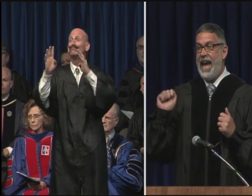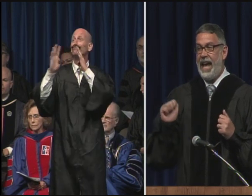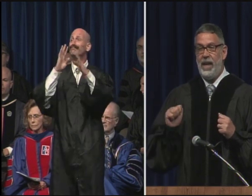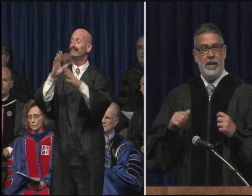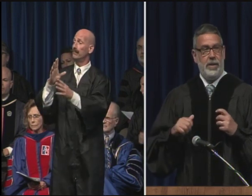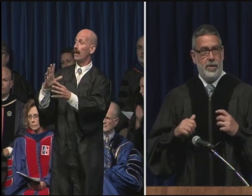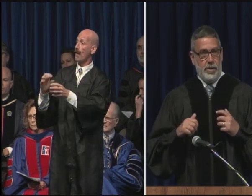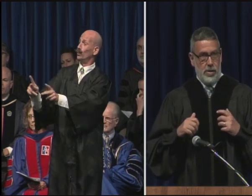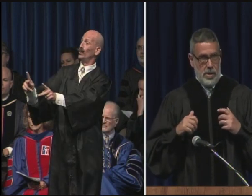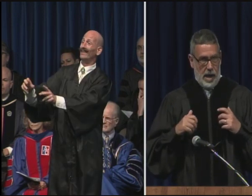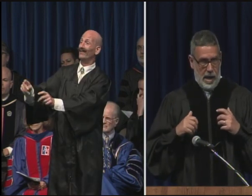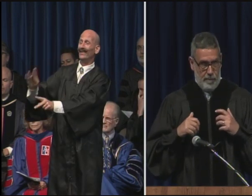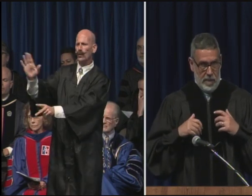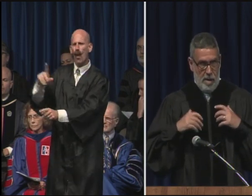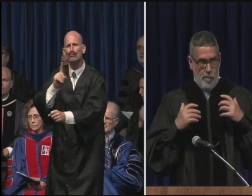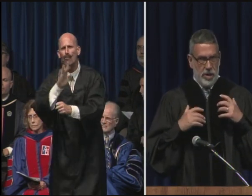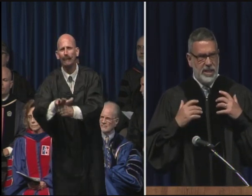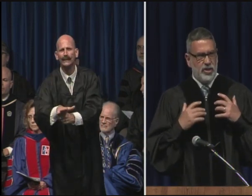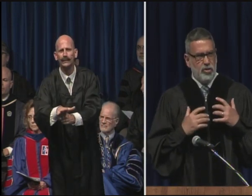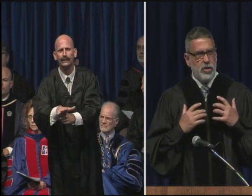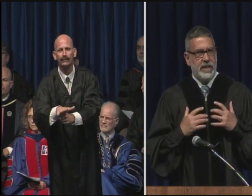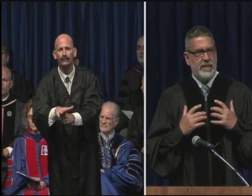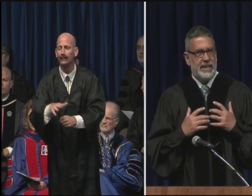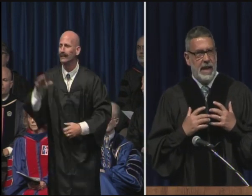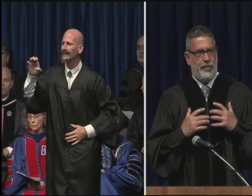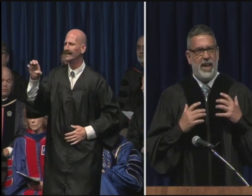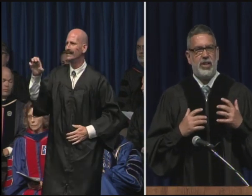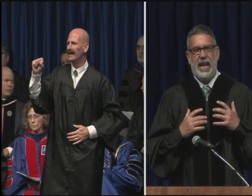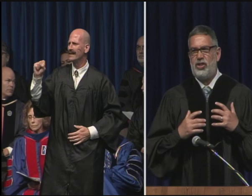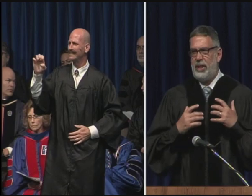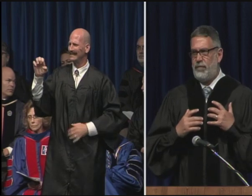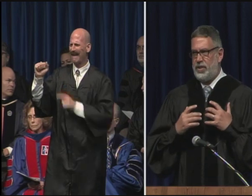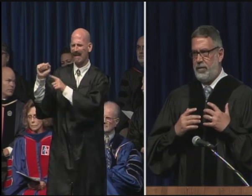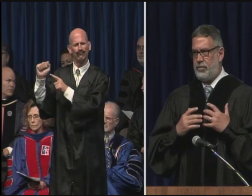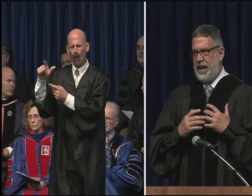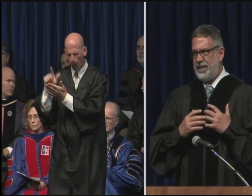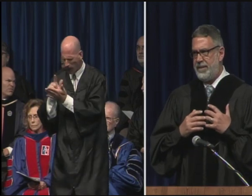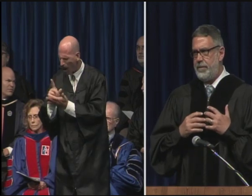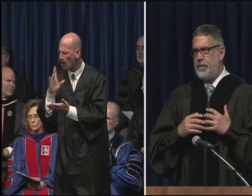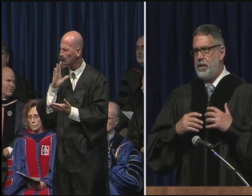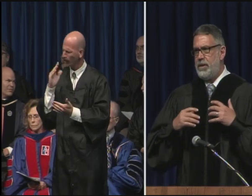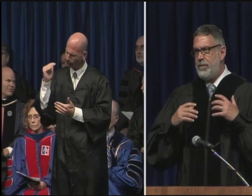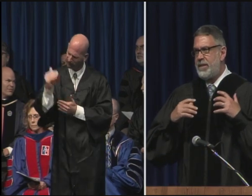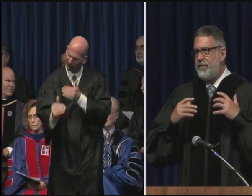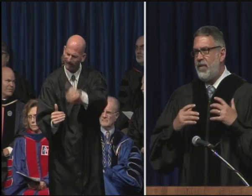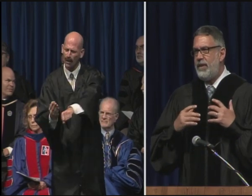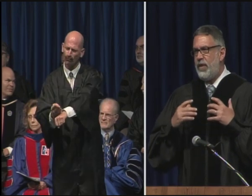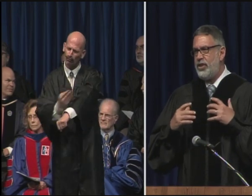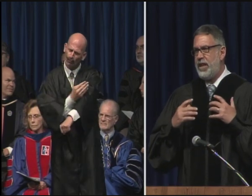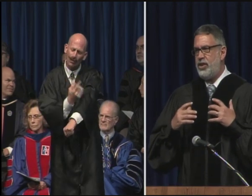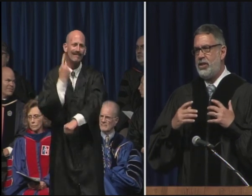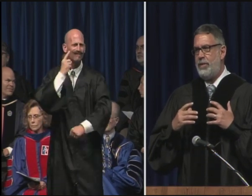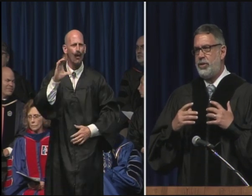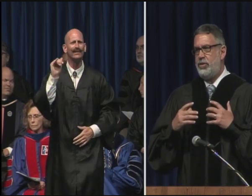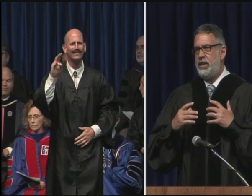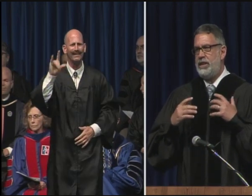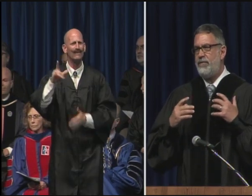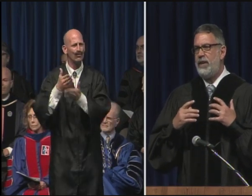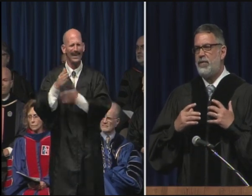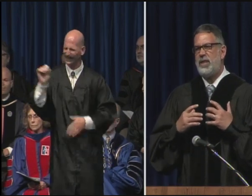ESEA marked an extraordinary step for education and for civil rights. It was the fight for educational opportunity and the fight for civil